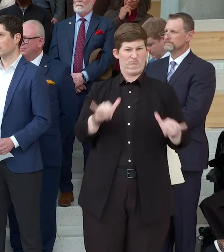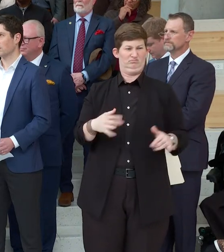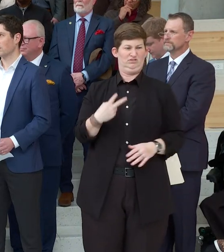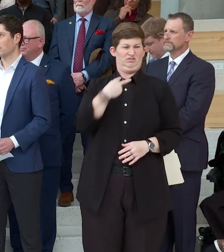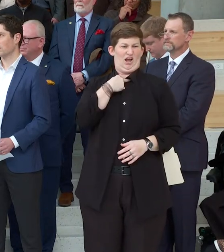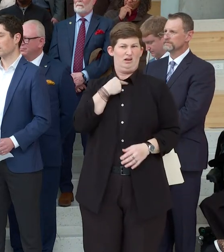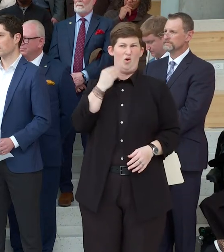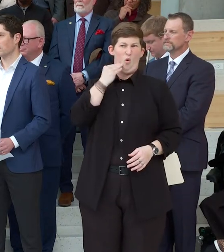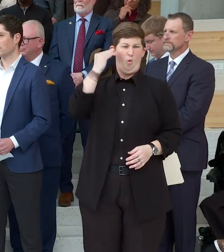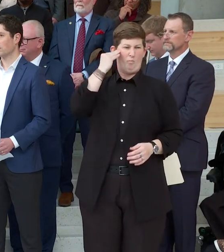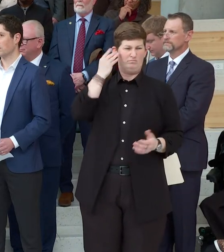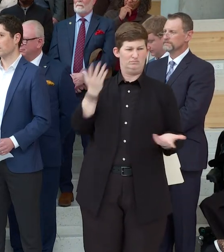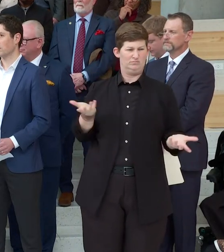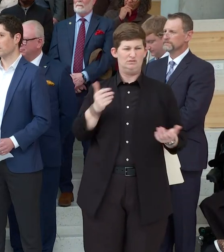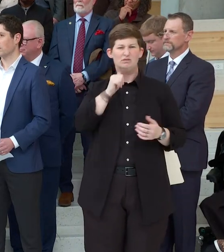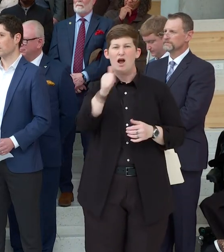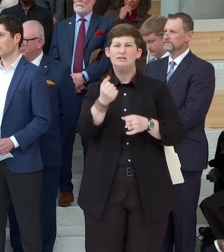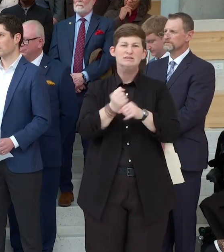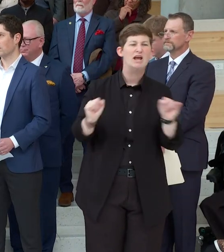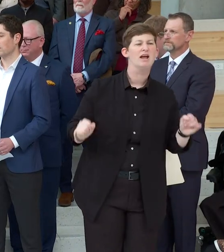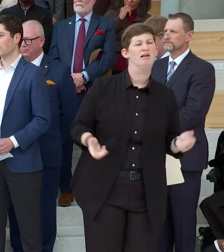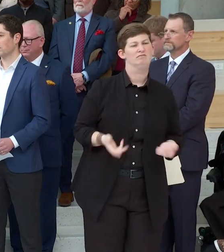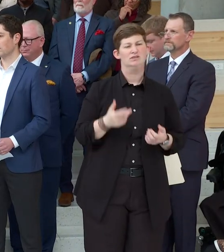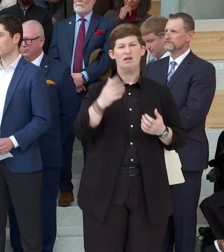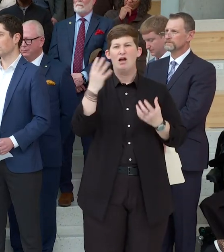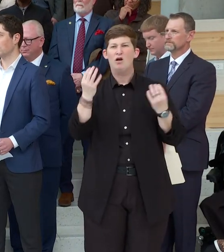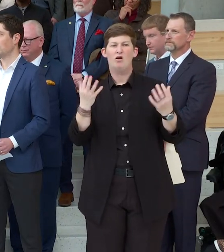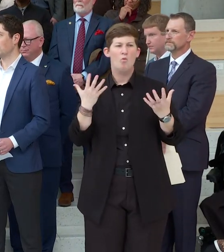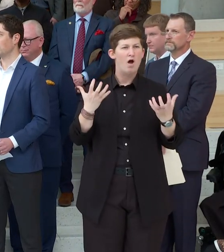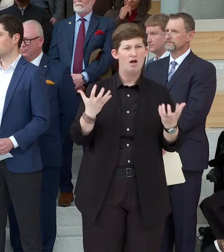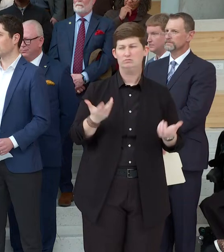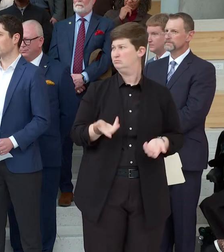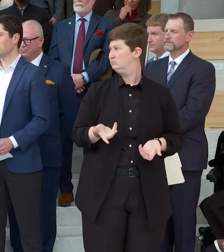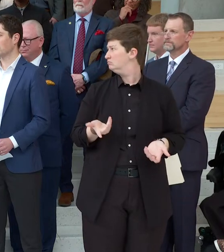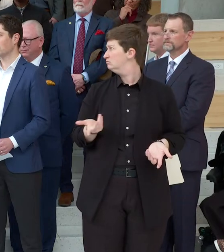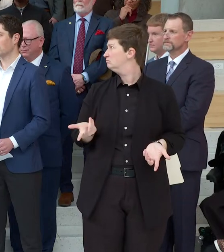be in unsafe conditions trying to get to where they need to go.